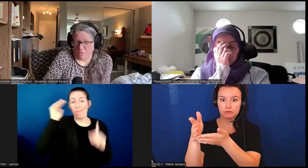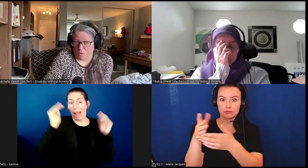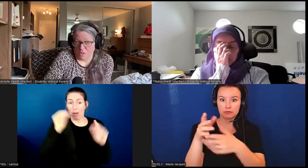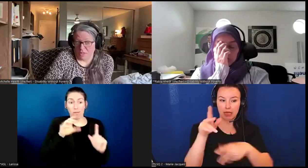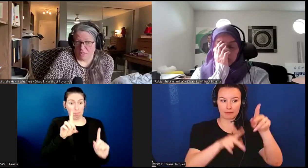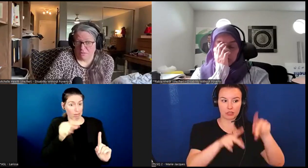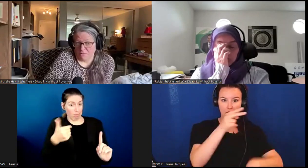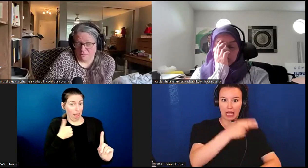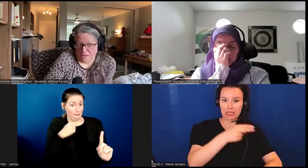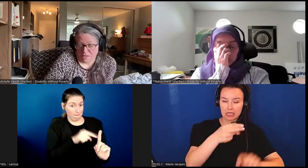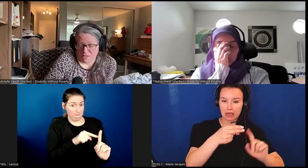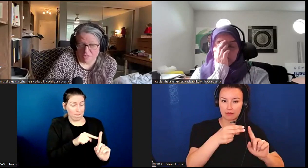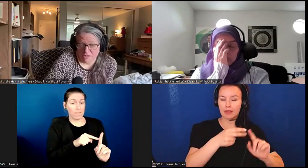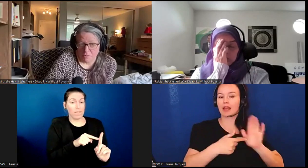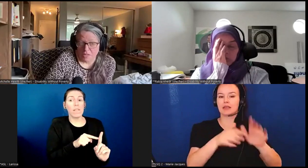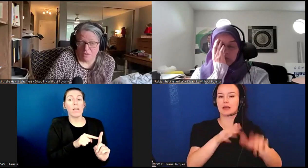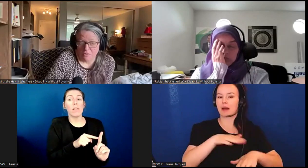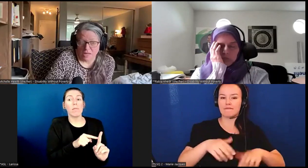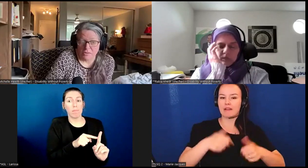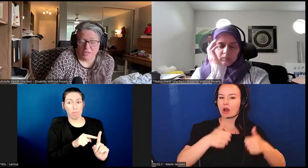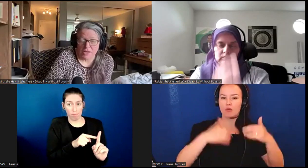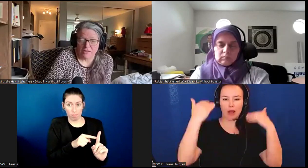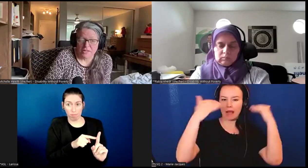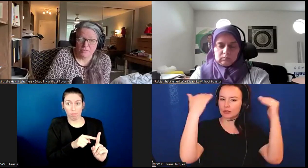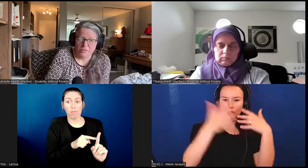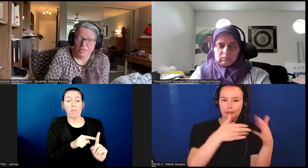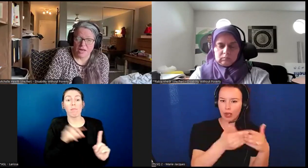is awarded as somebody who is